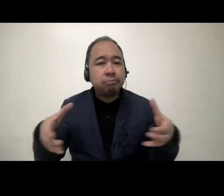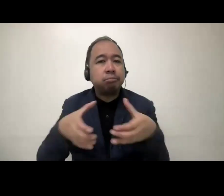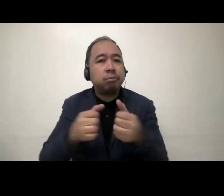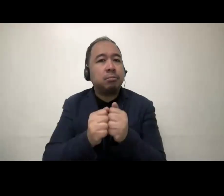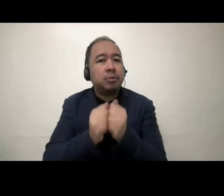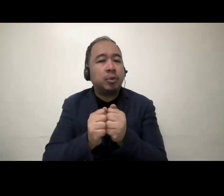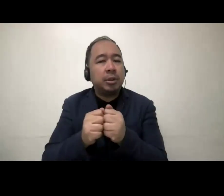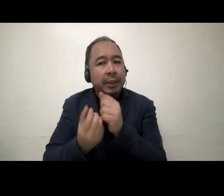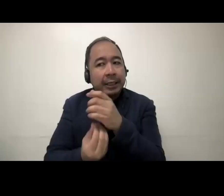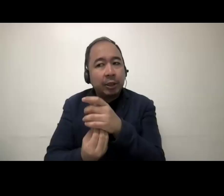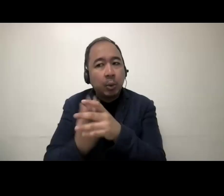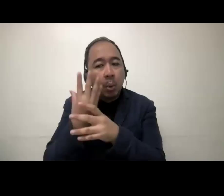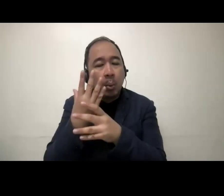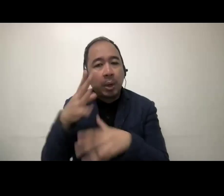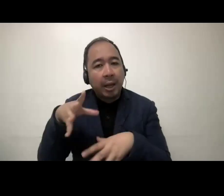better.